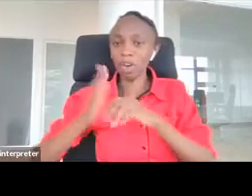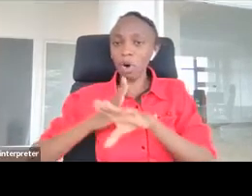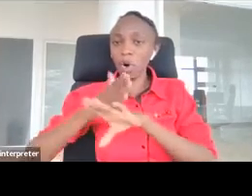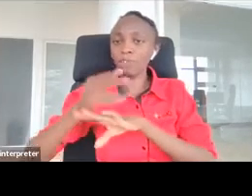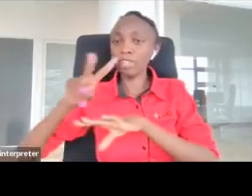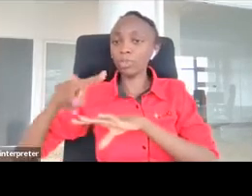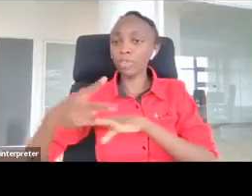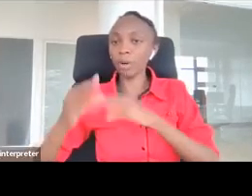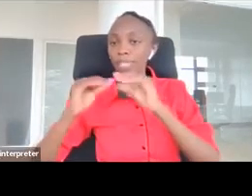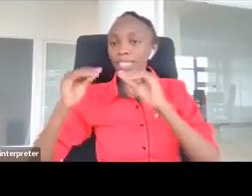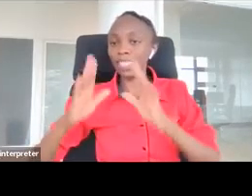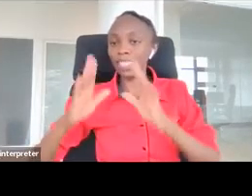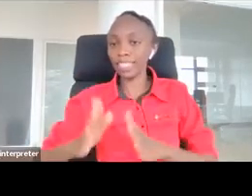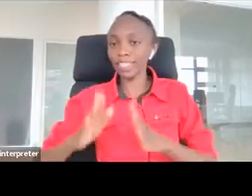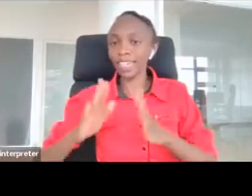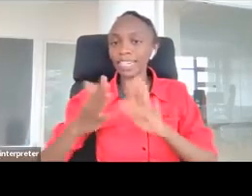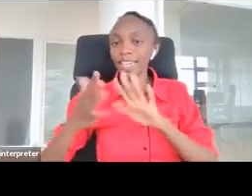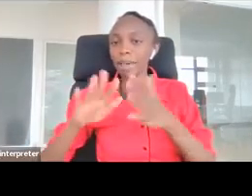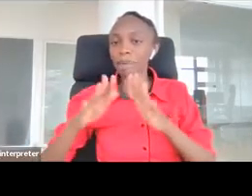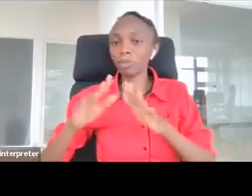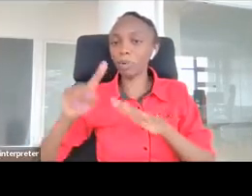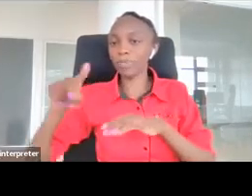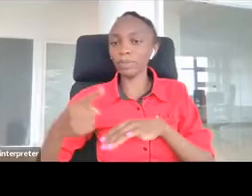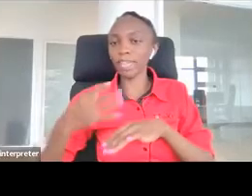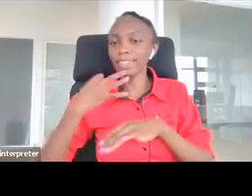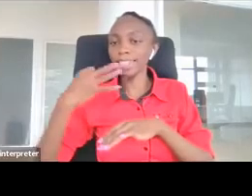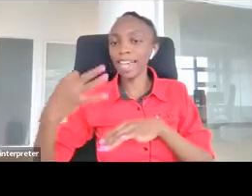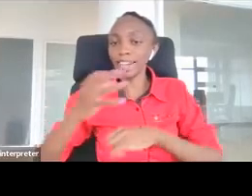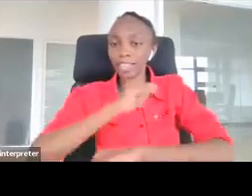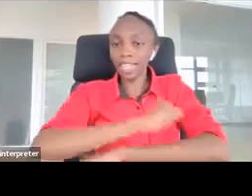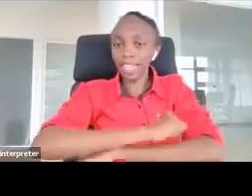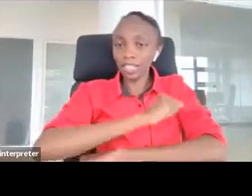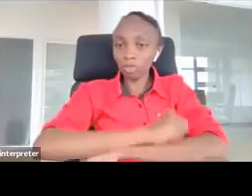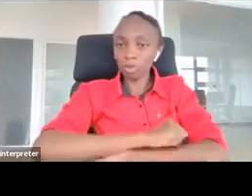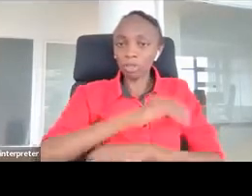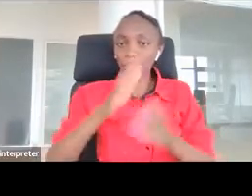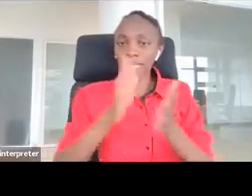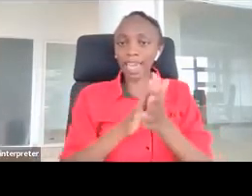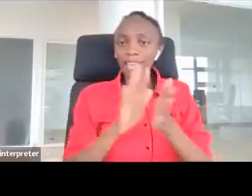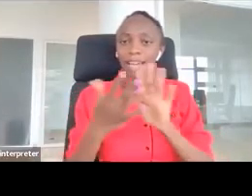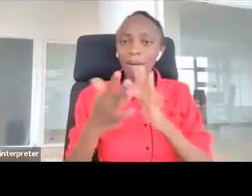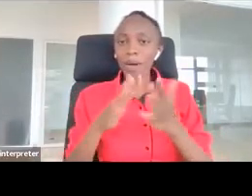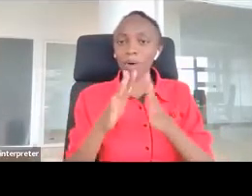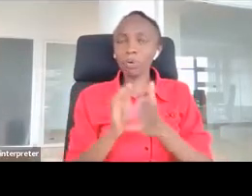teachers, about 1,300 schools, and about